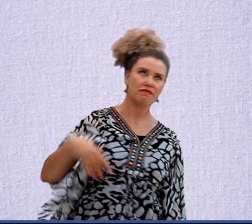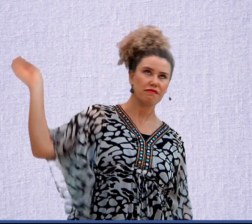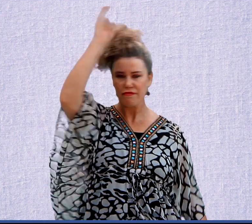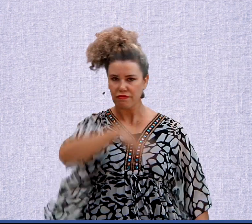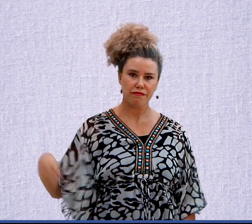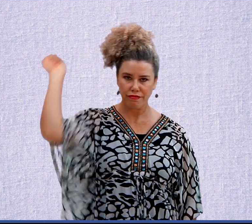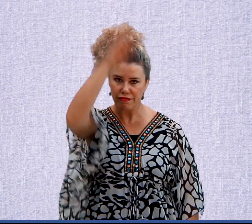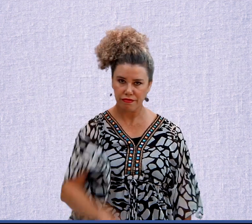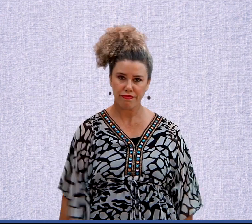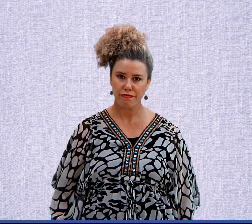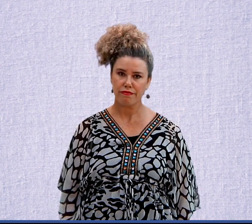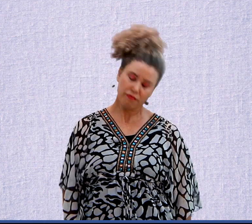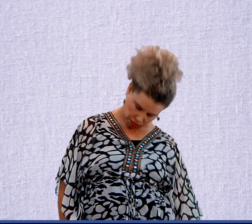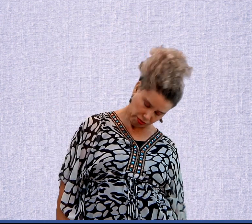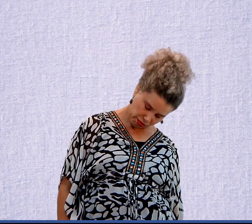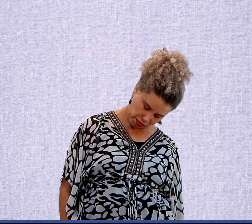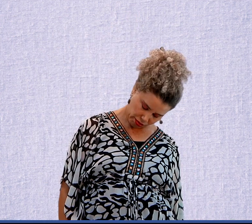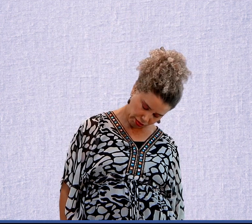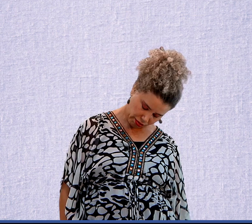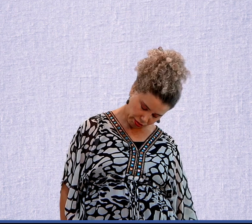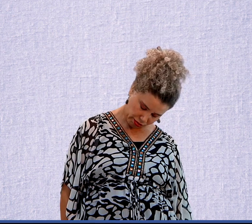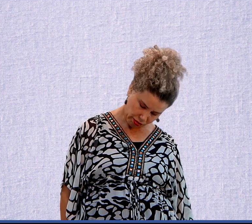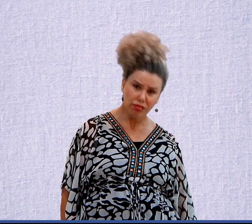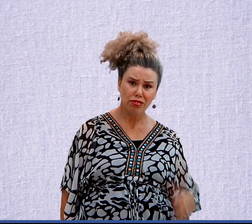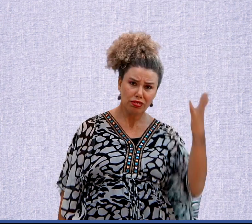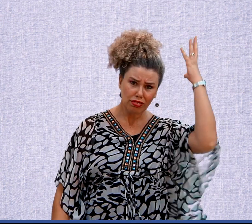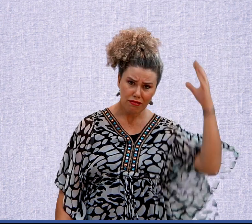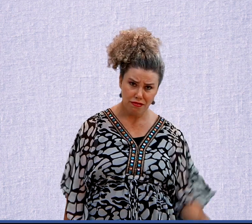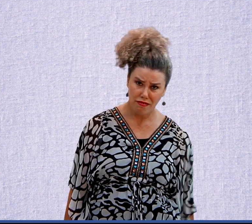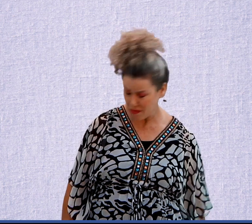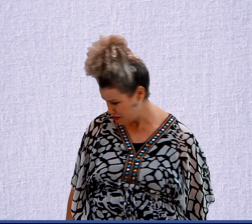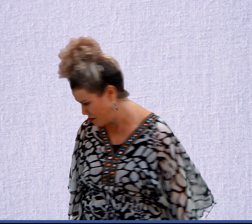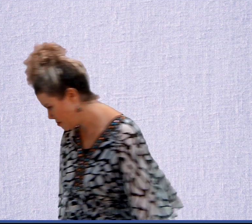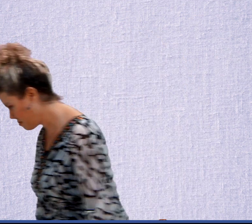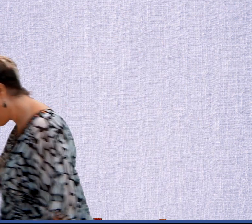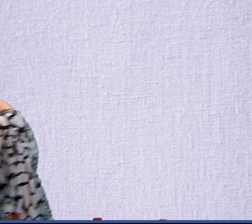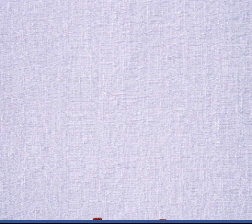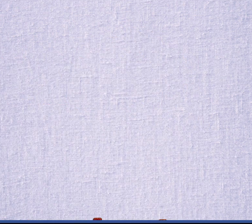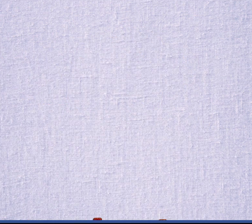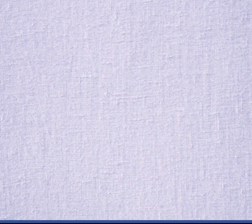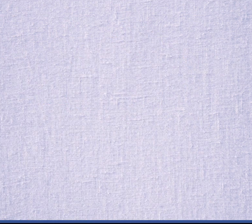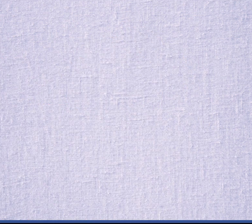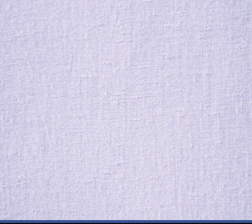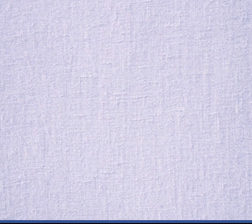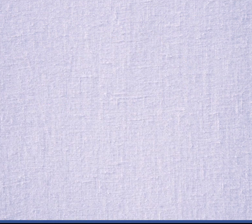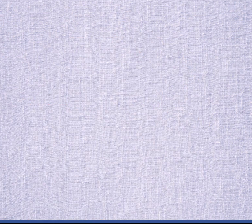war, exiles back just like before, and debts in townships soar and soar, and I can't take it anymore. Who's gonna